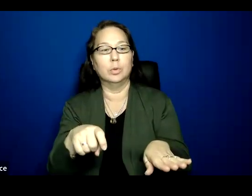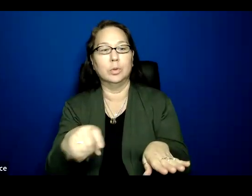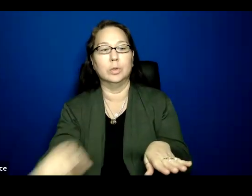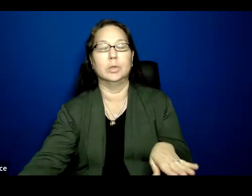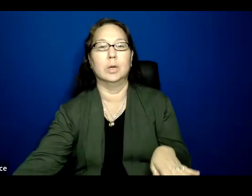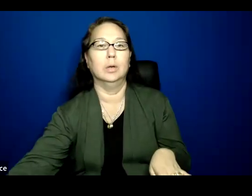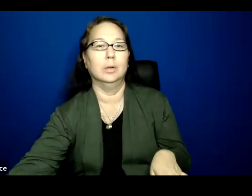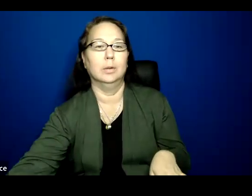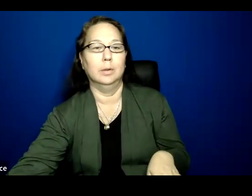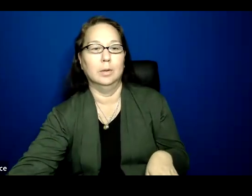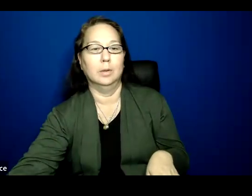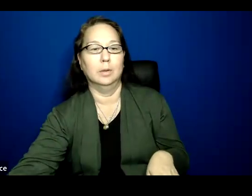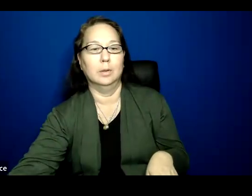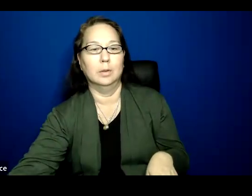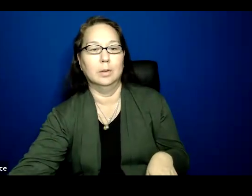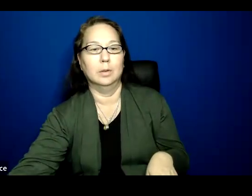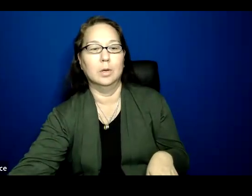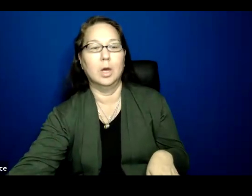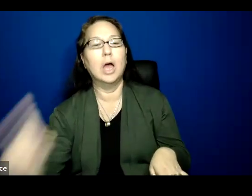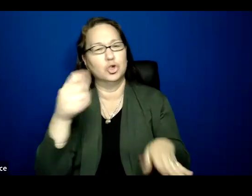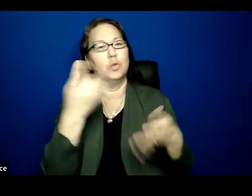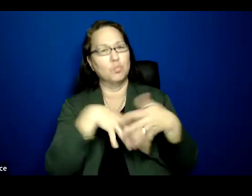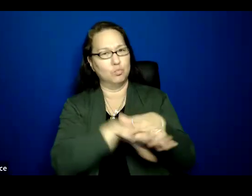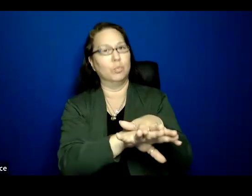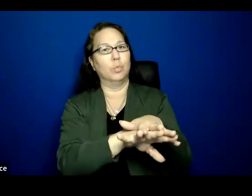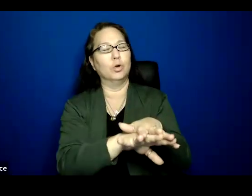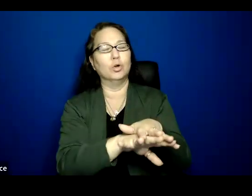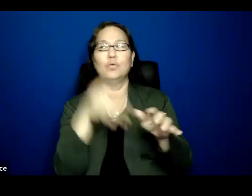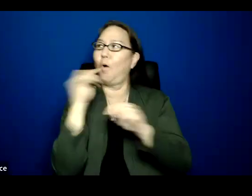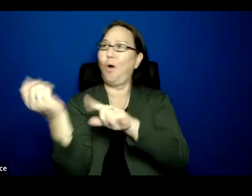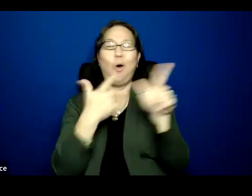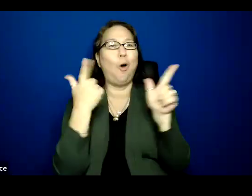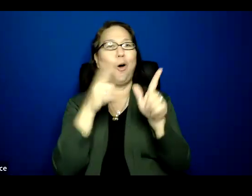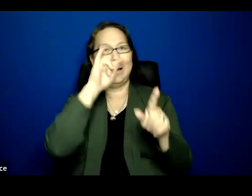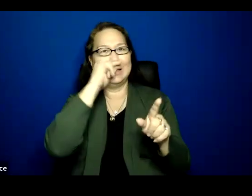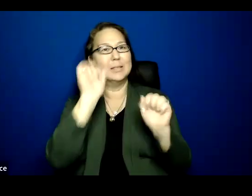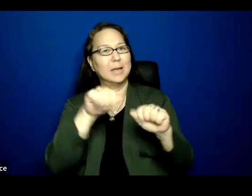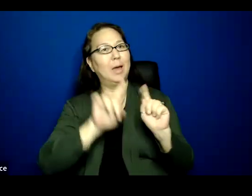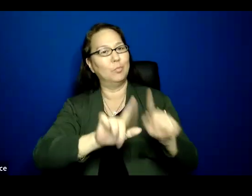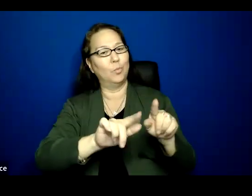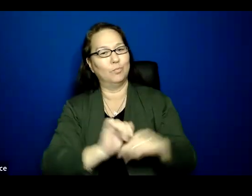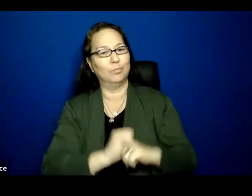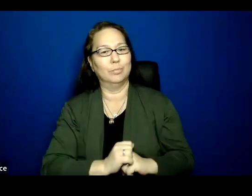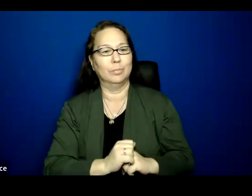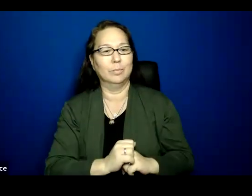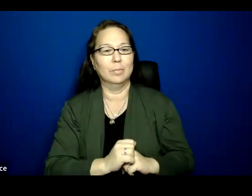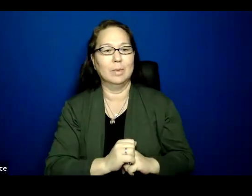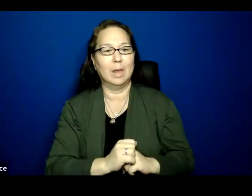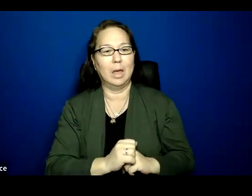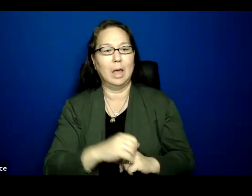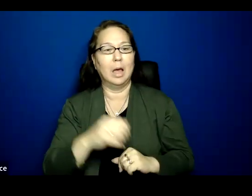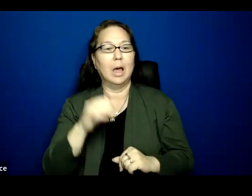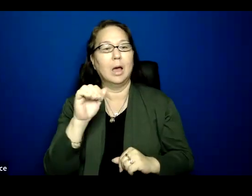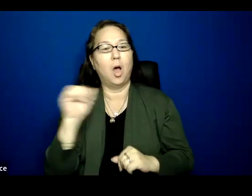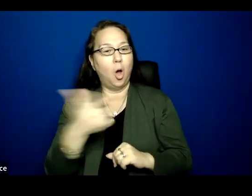all kids to have a school that they can go to. So all kids can learn and be smart and feel what it's like to grow